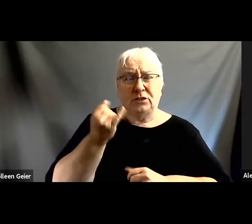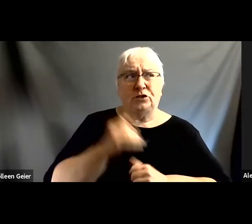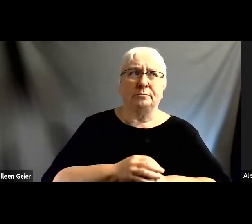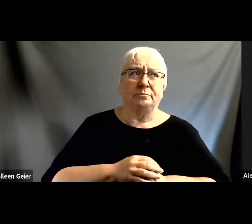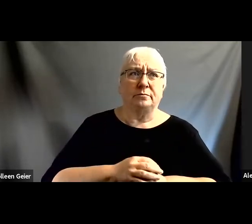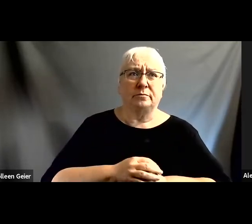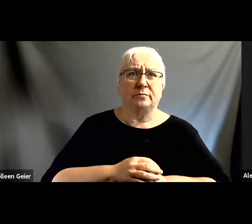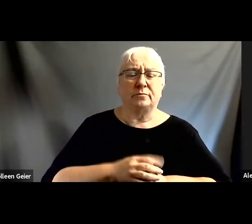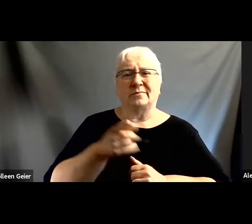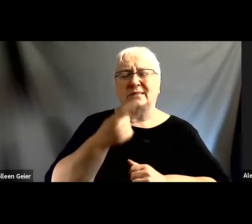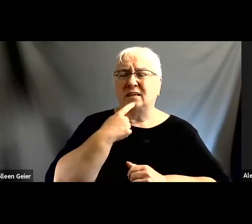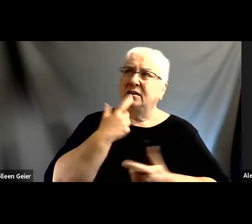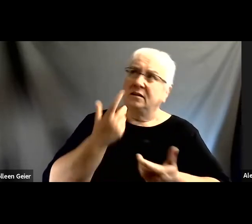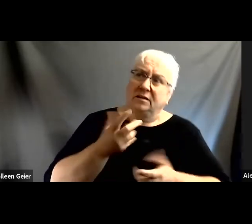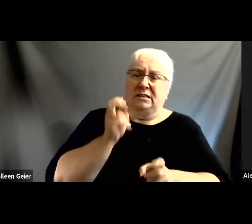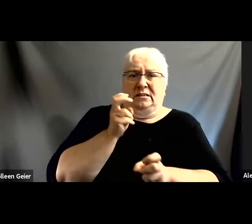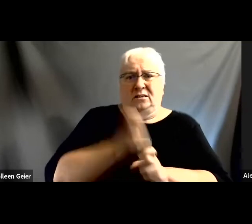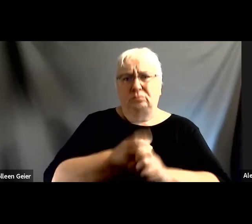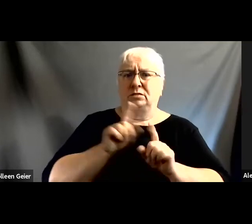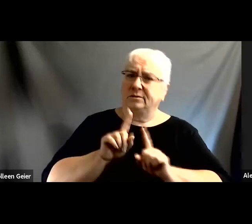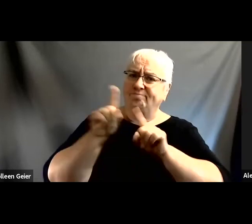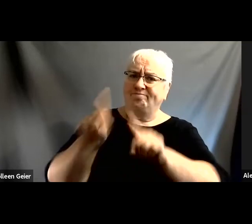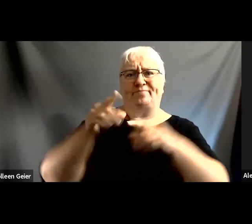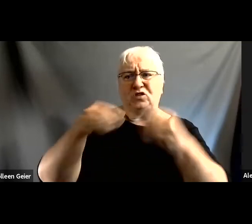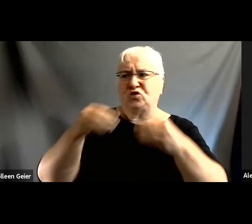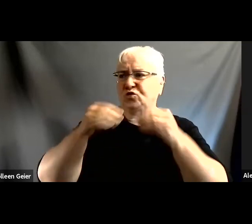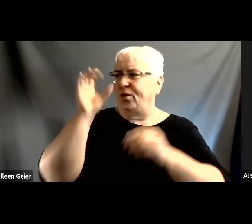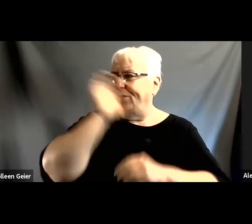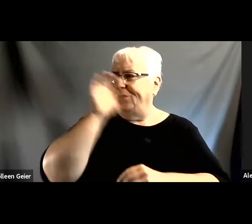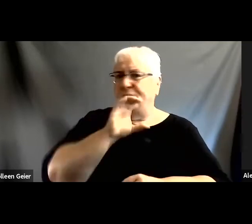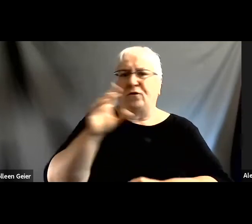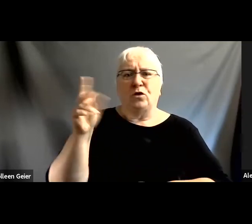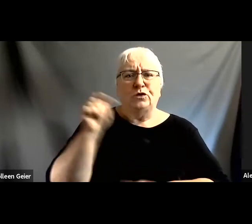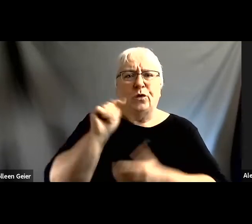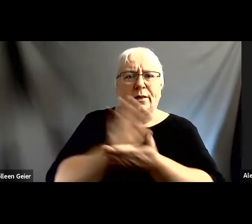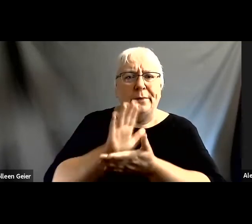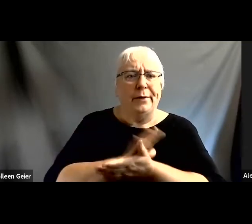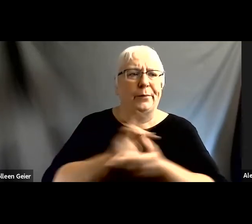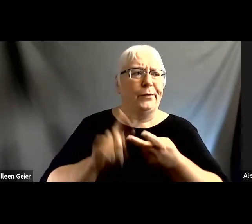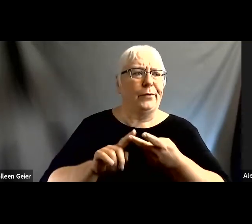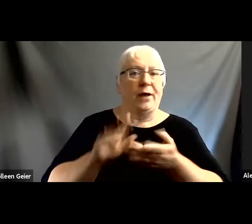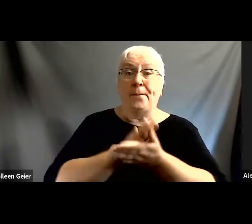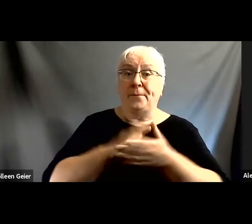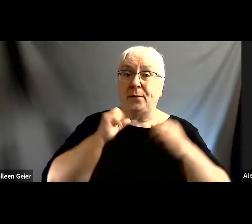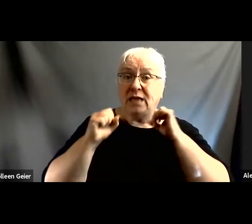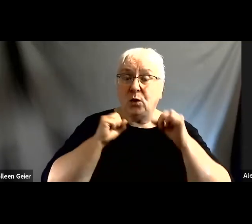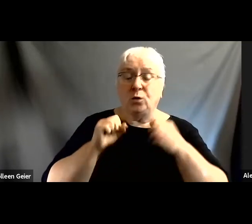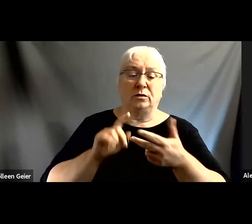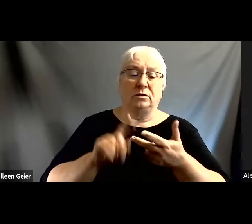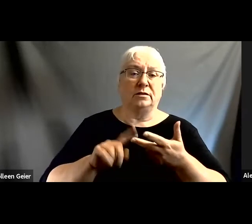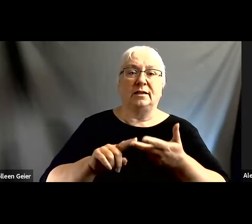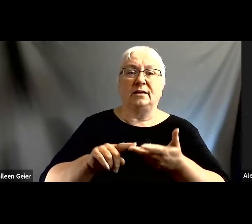you to head to the store and look for toilet paper or paper towels, hand